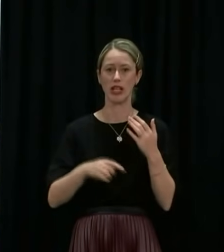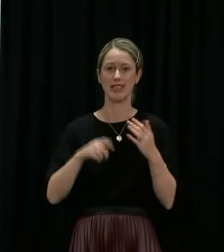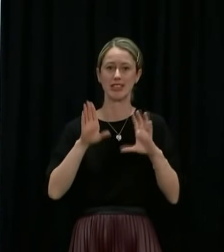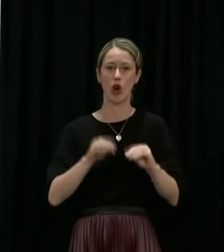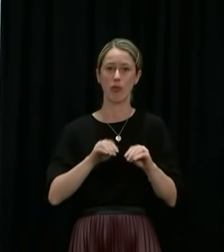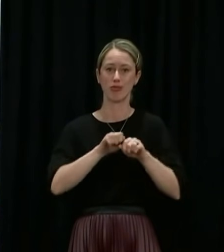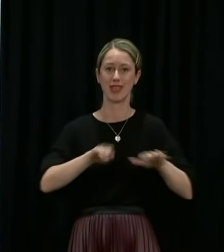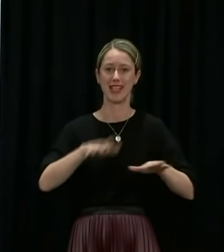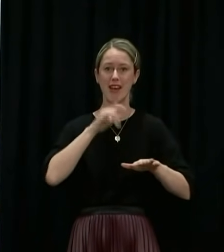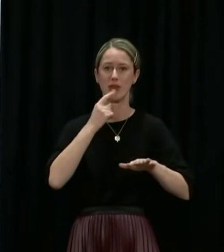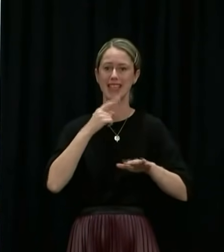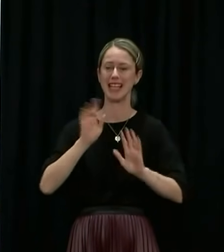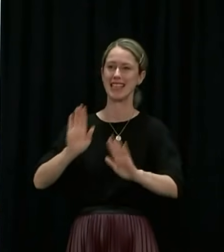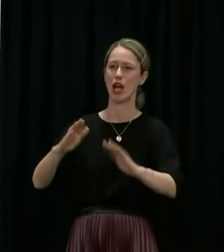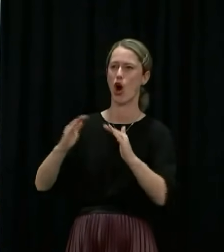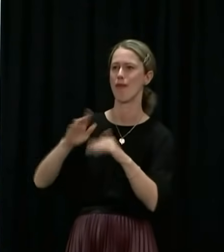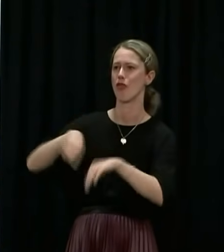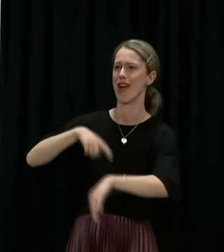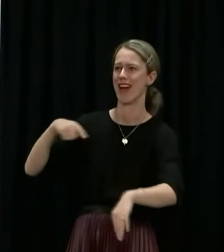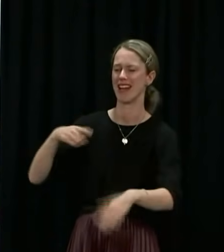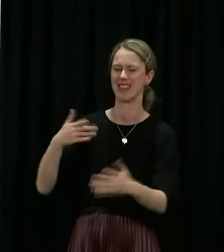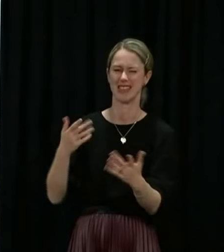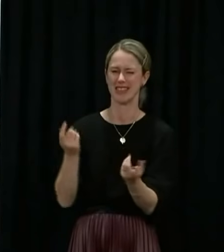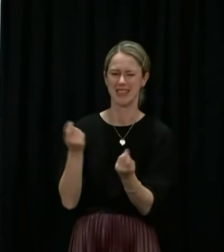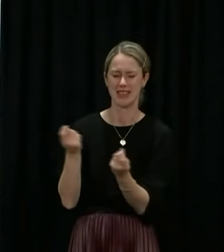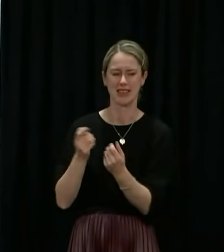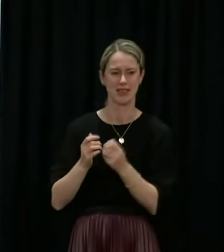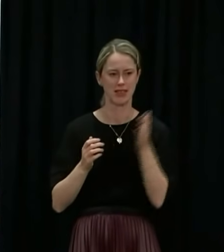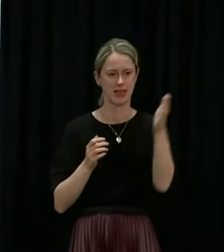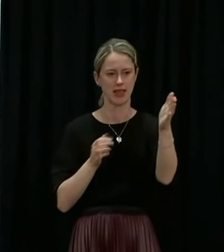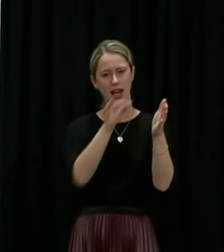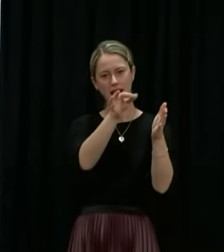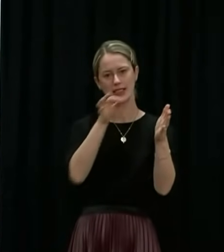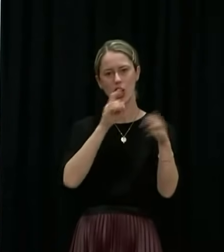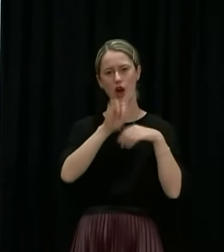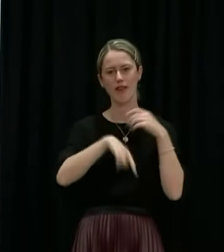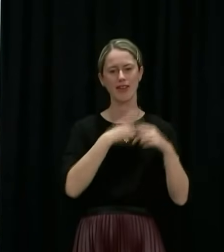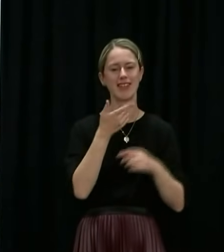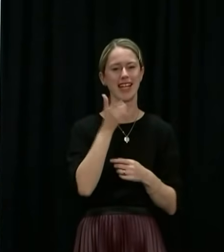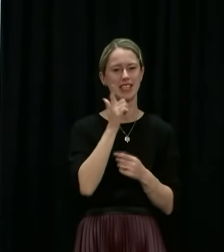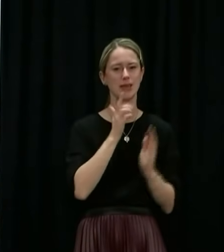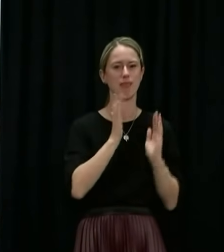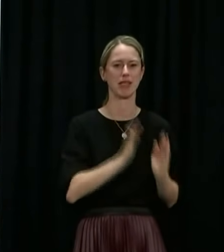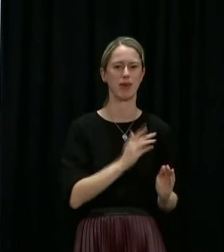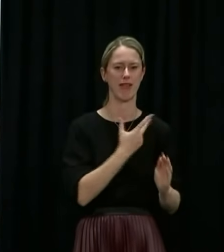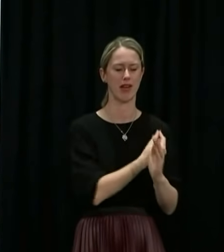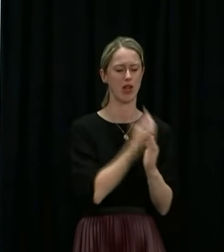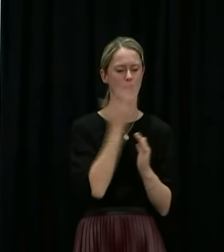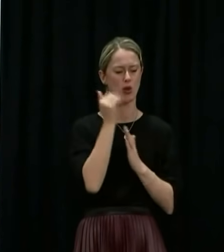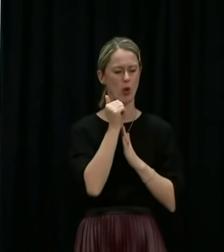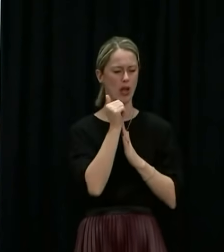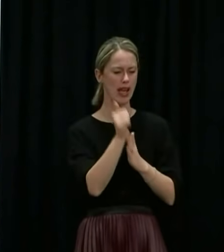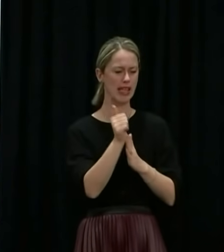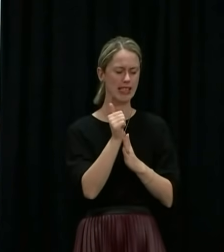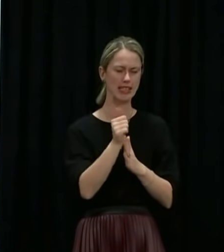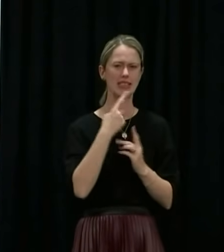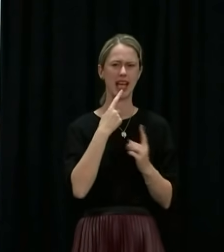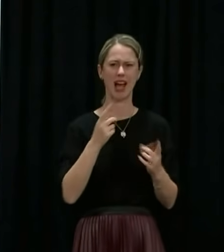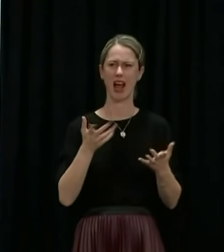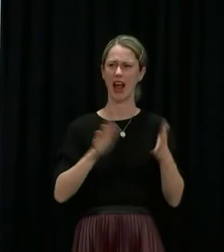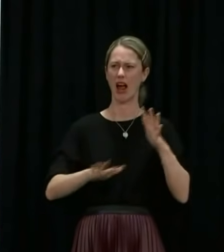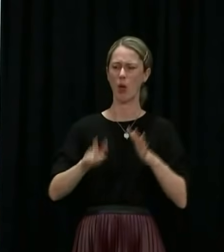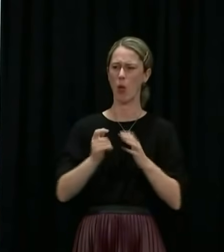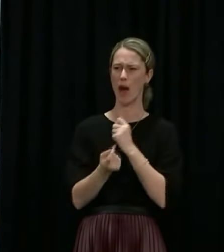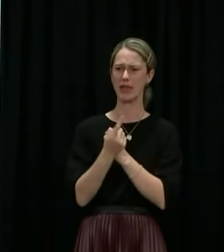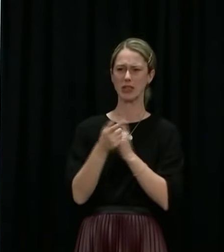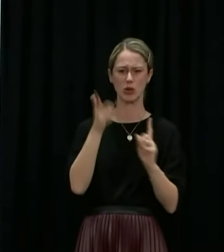forever. Even if, then, and just on the mandate as well, the school leadership says they've been left high and dry about what